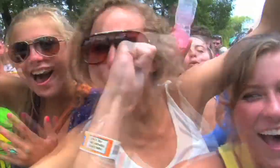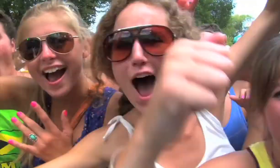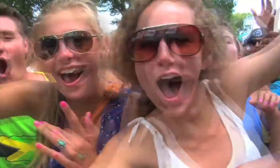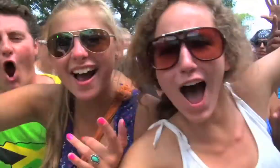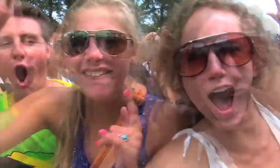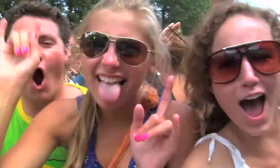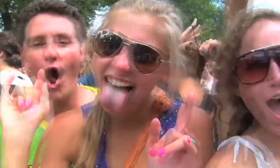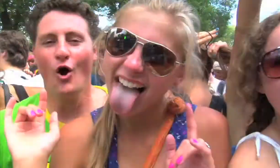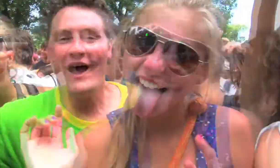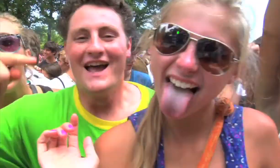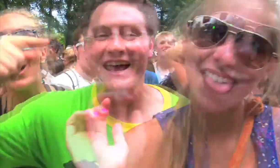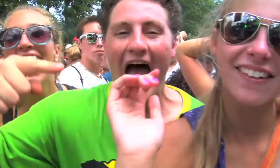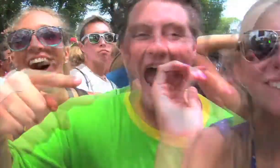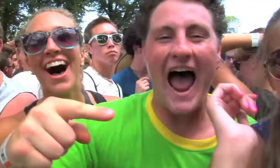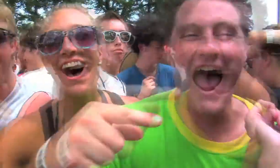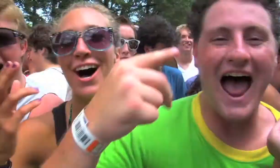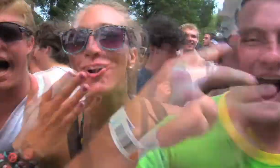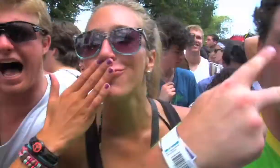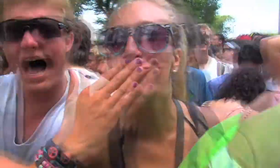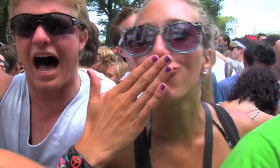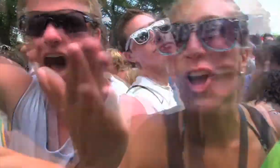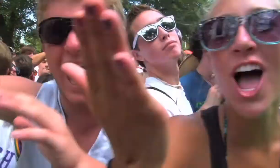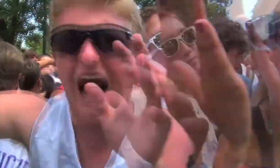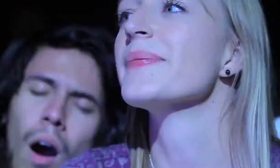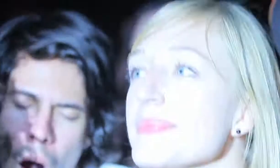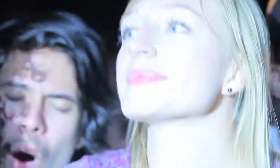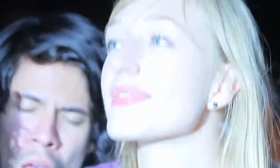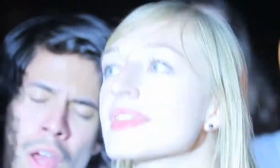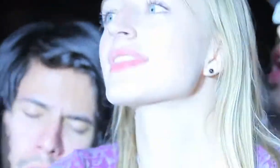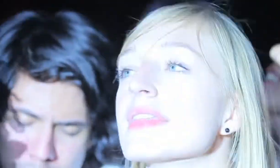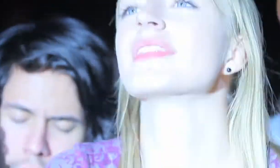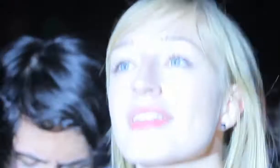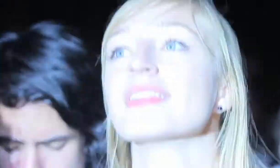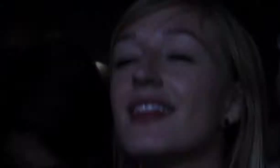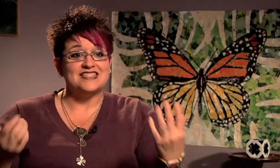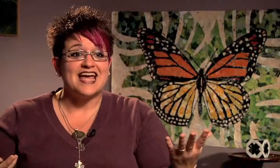It can move you to laugh. It can move you to cry. It can move you to want to dance.